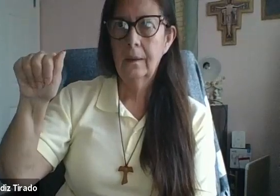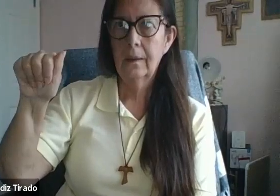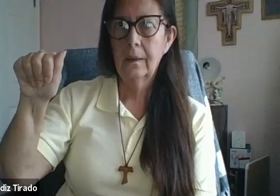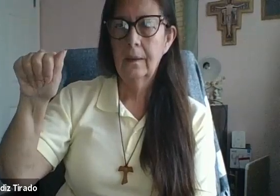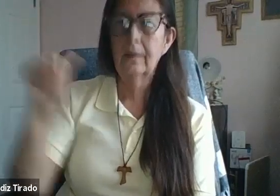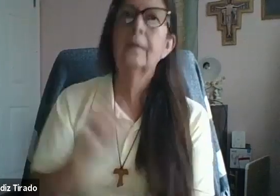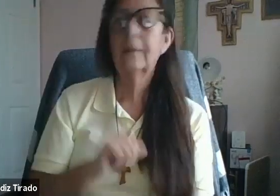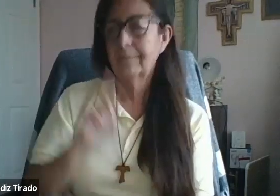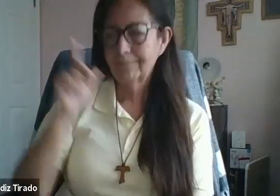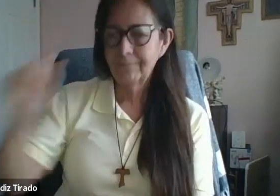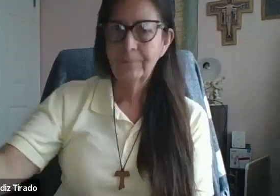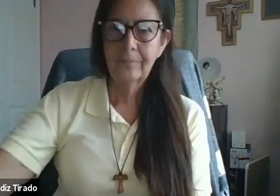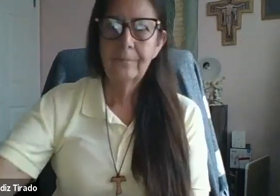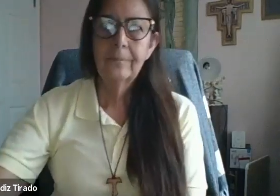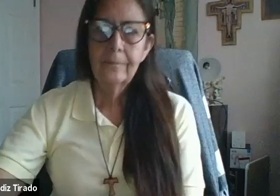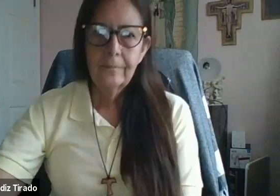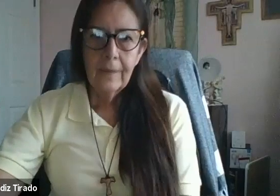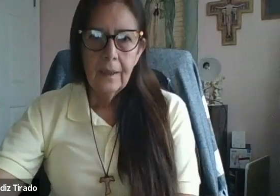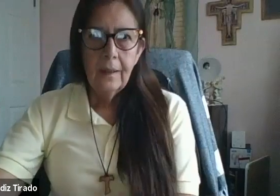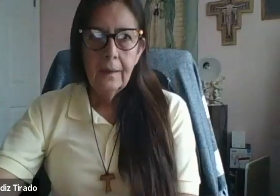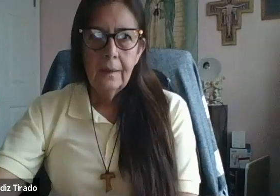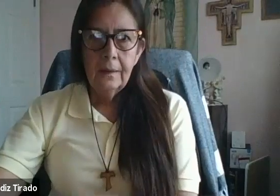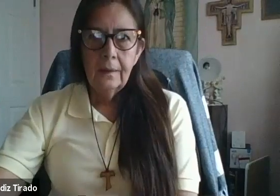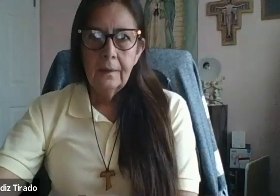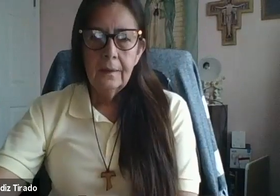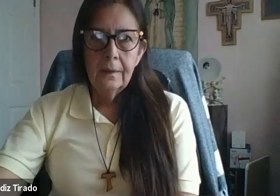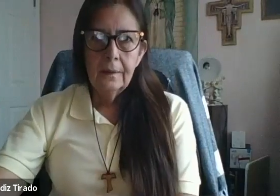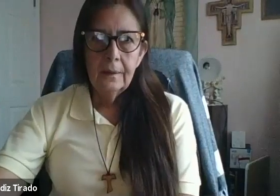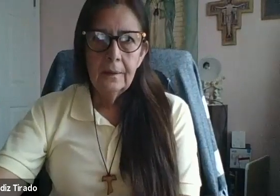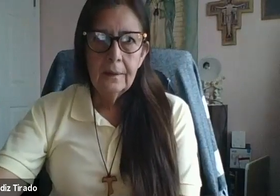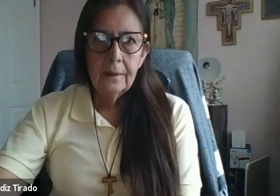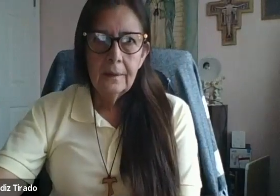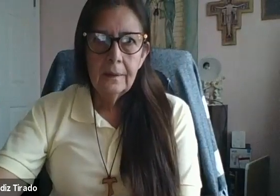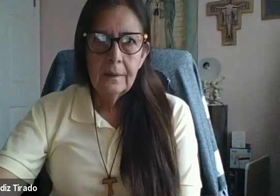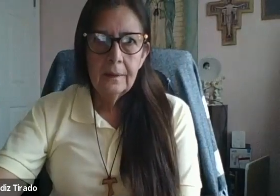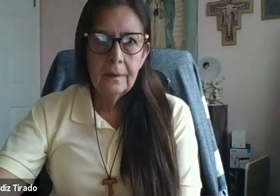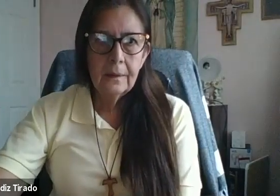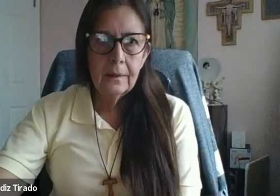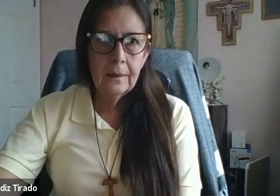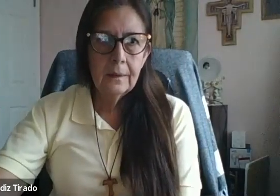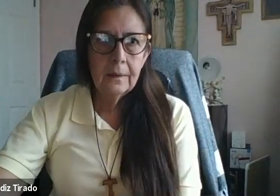Awesome. That is perfect. You guys are all in the advanced class